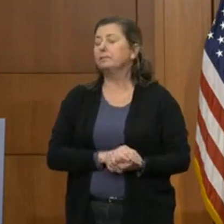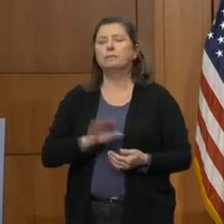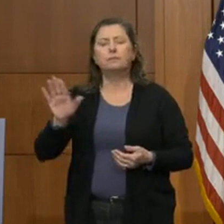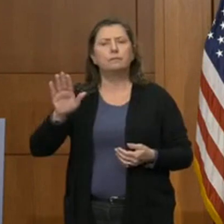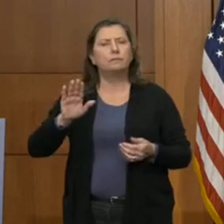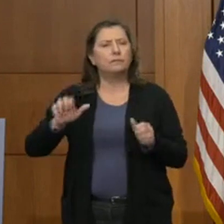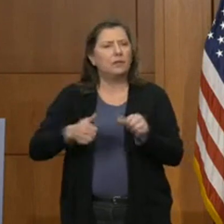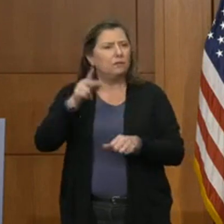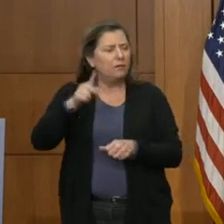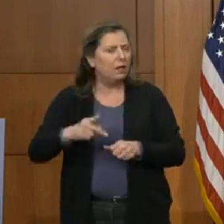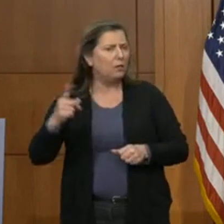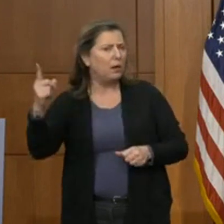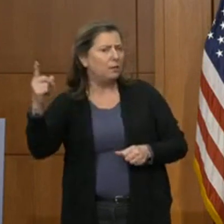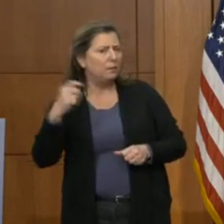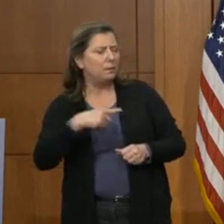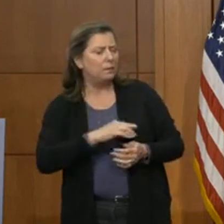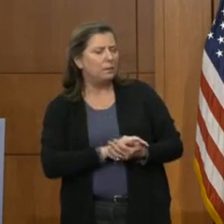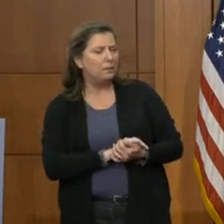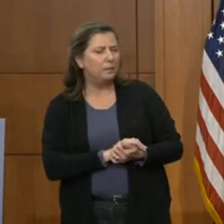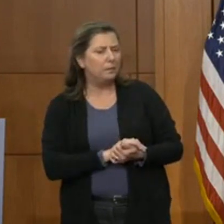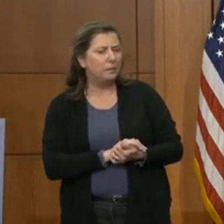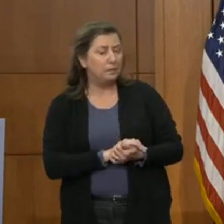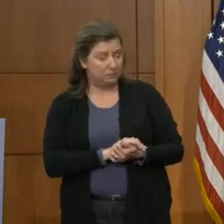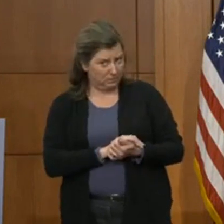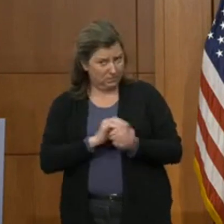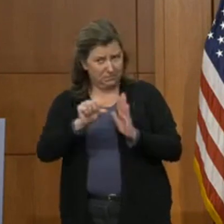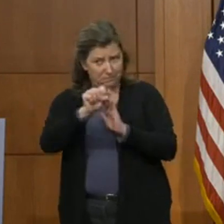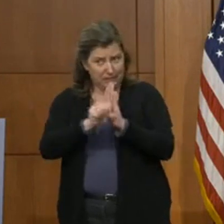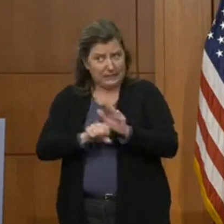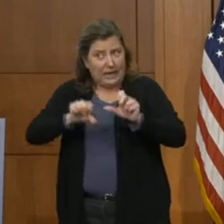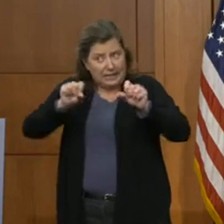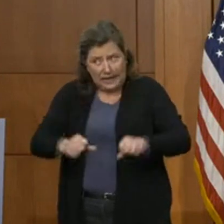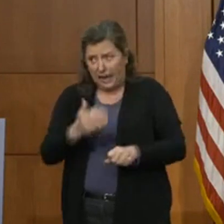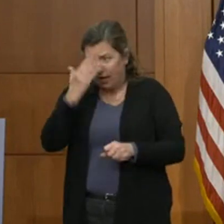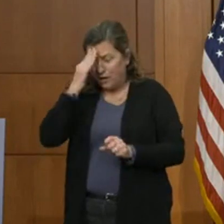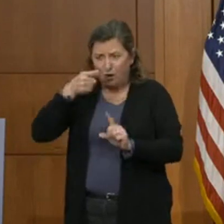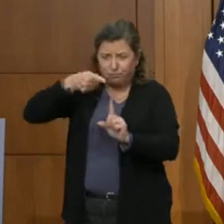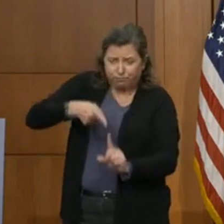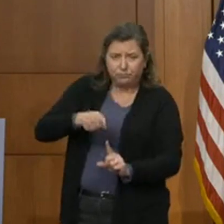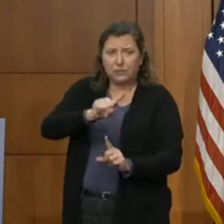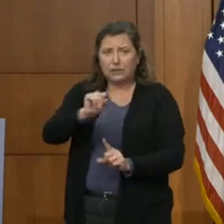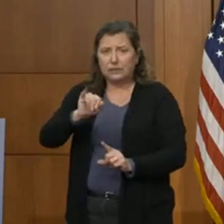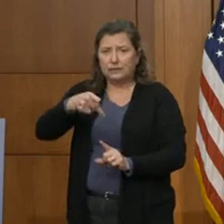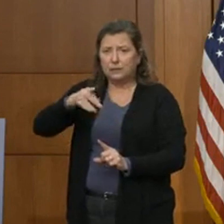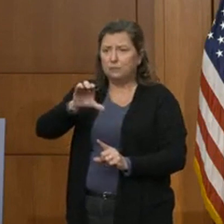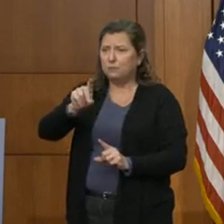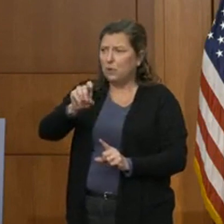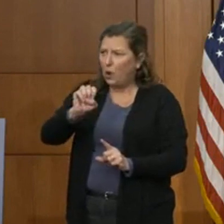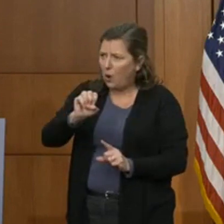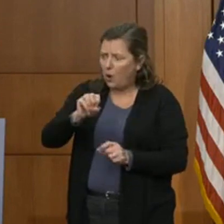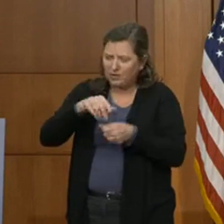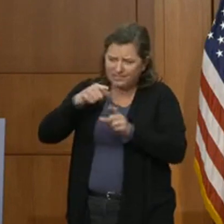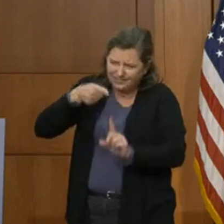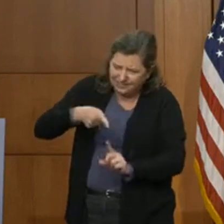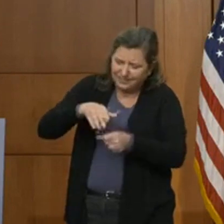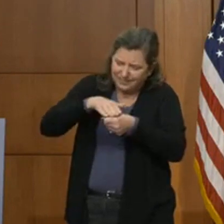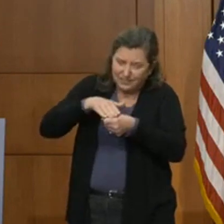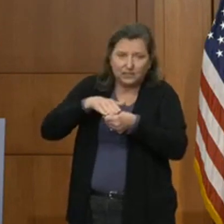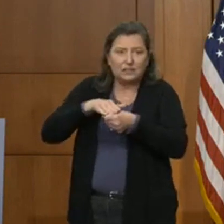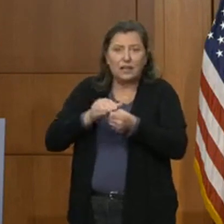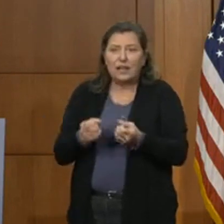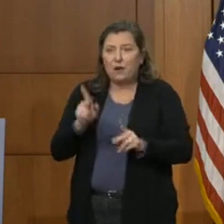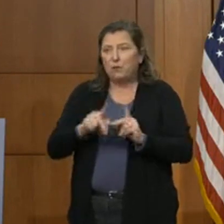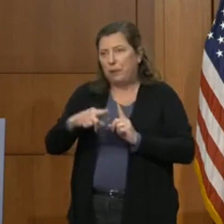Just to follow up, Governor, does the state have the capability to know on a zip code level, how many cases per